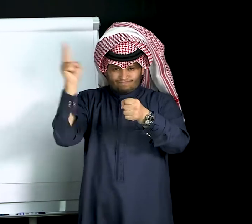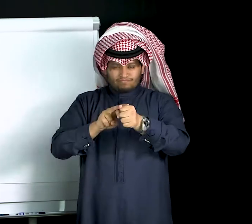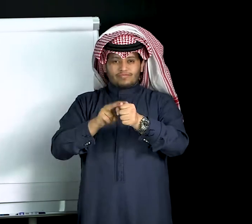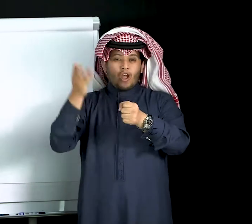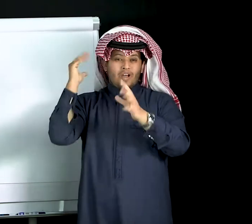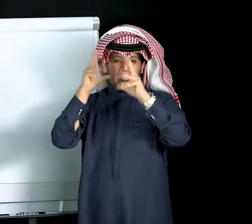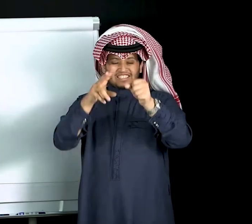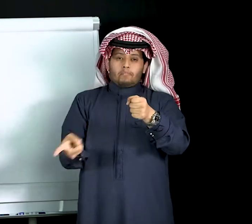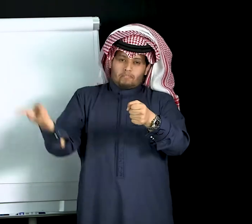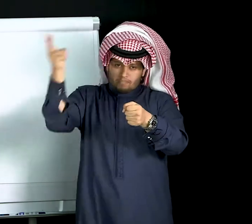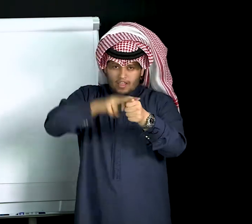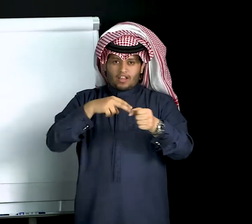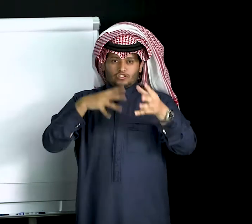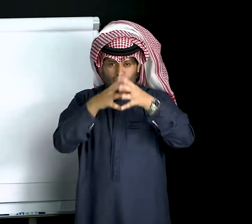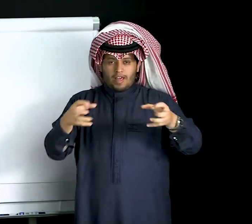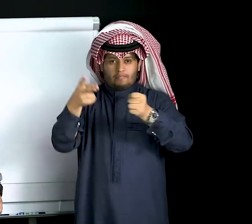those alphabets.